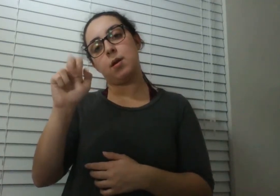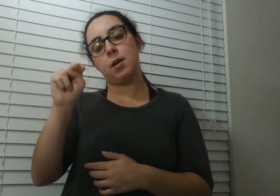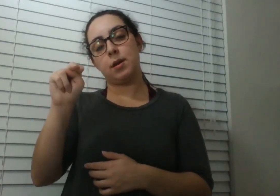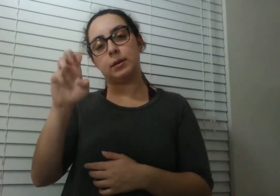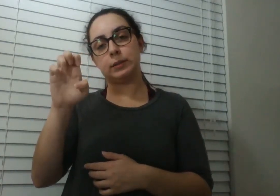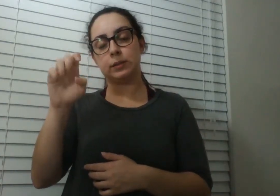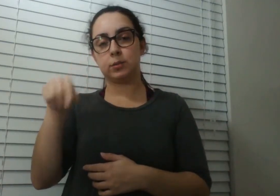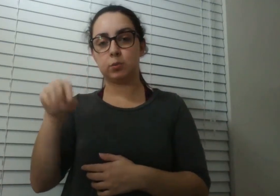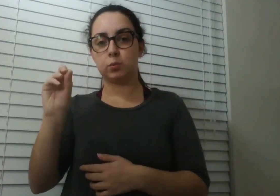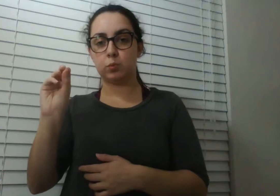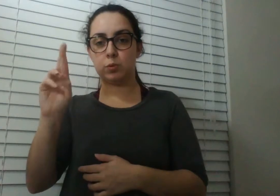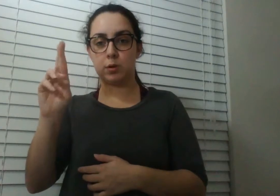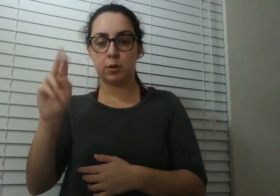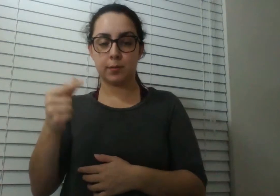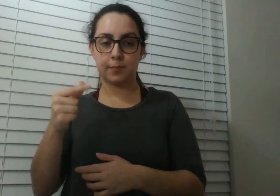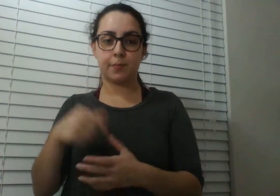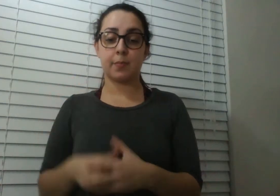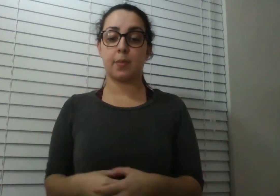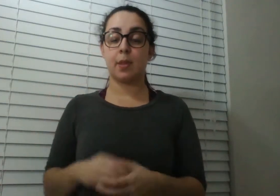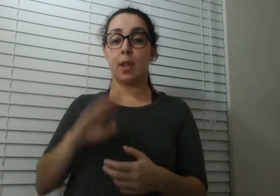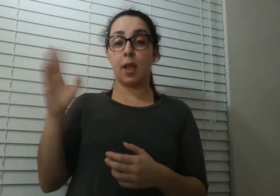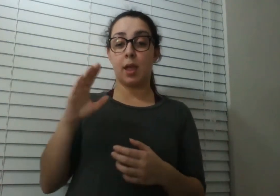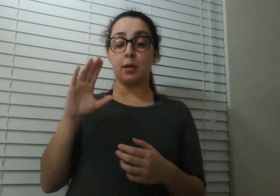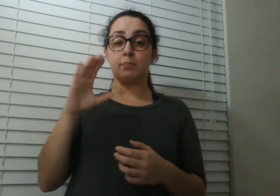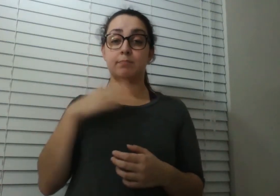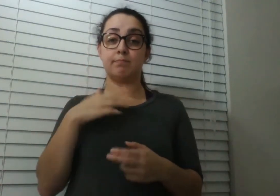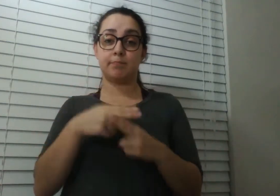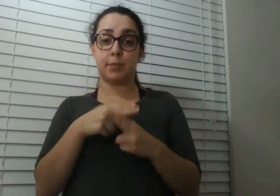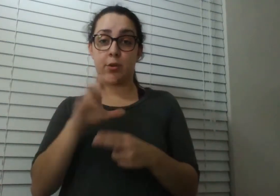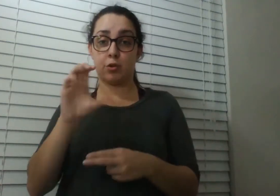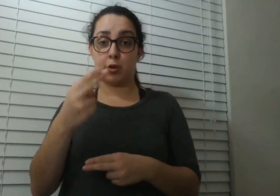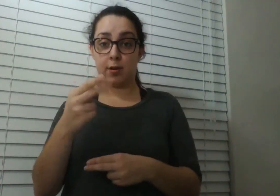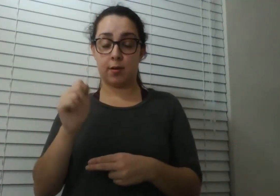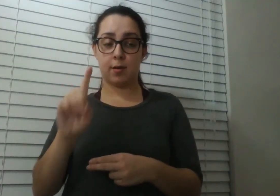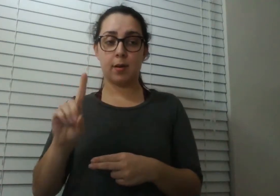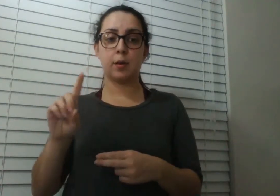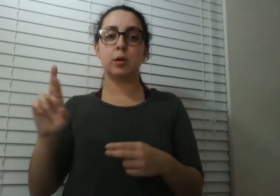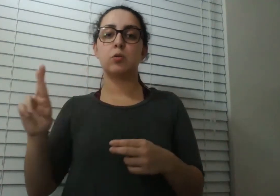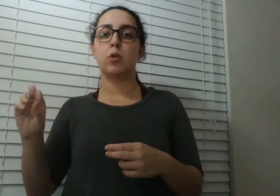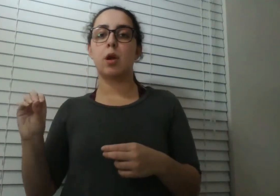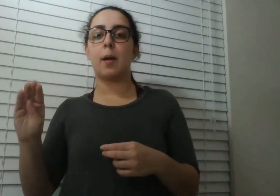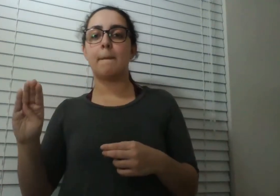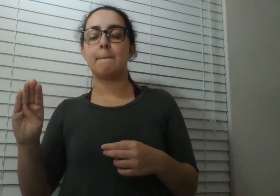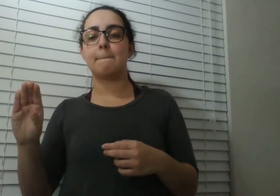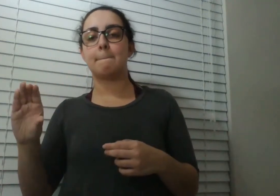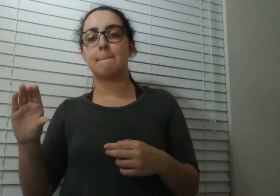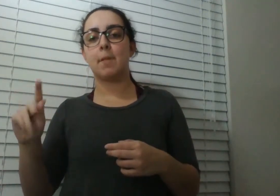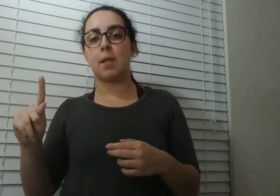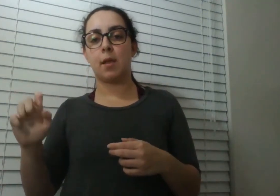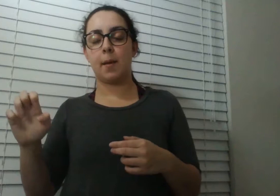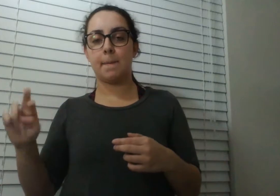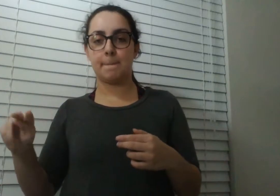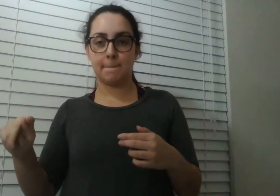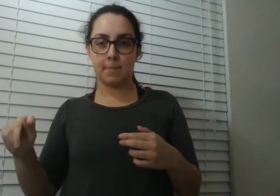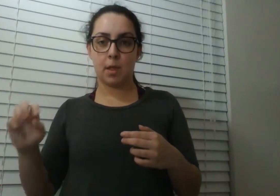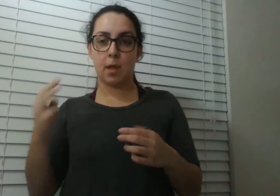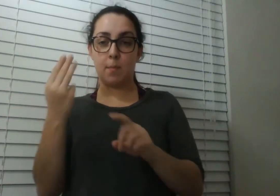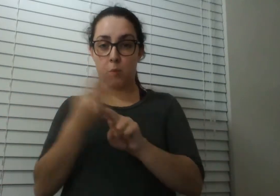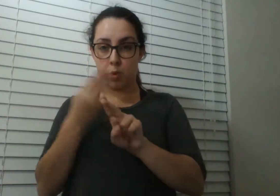Hey, this is Jad. Radiolab is supported by Rocket Mortgage by Quicken Loans. Chances are you're confident when it comes to your work, your hobbies,